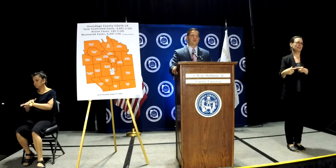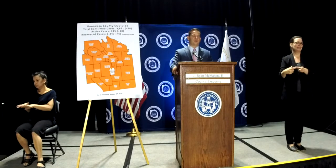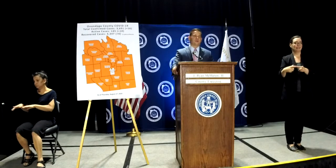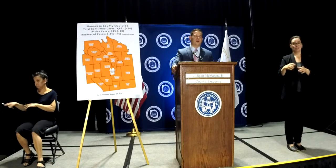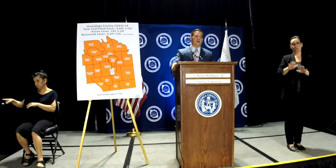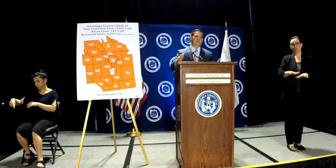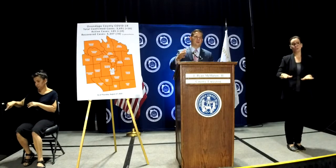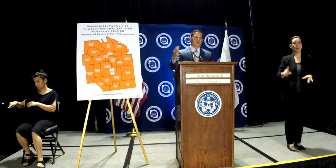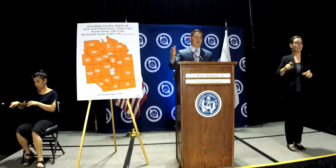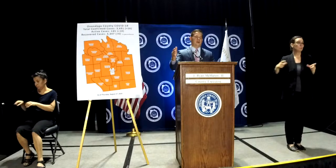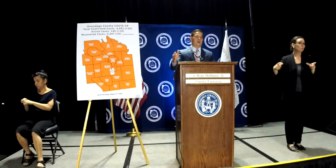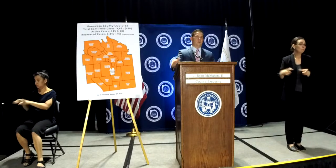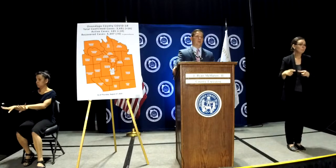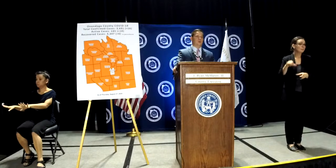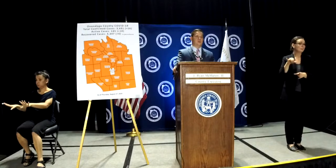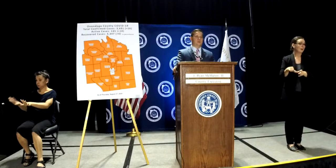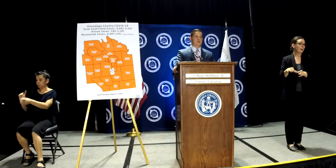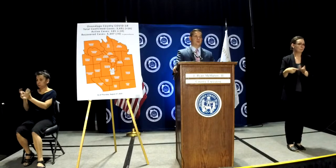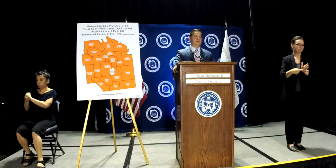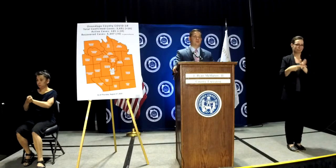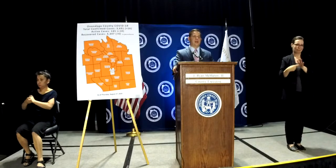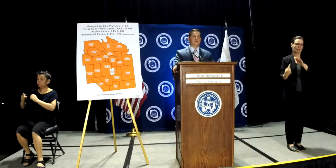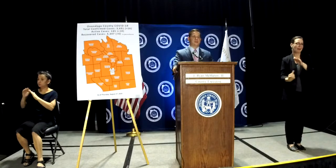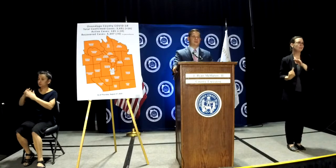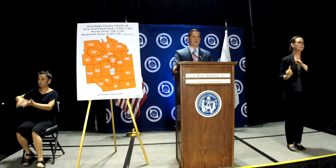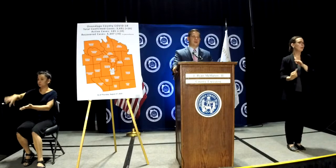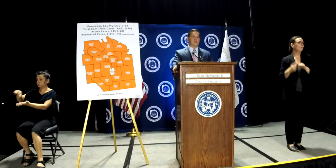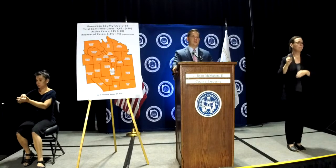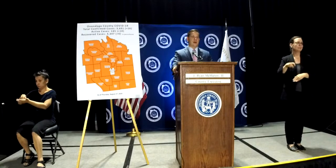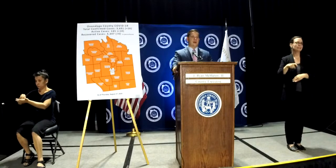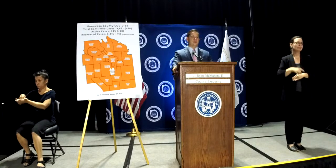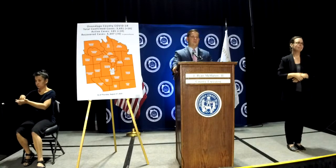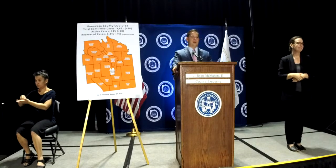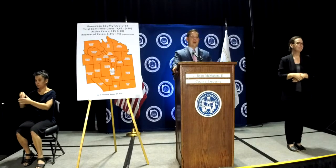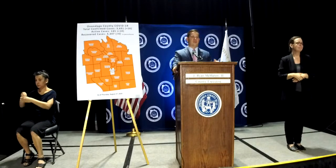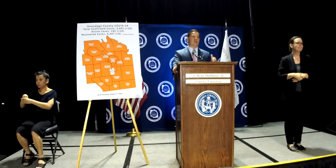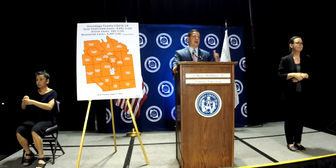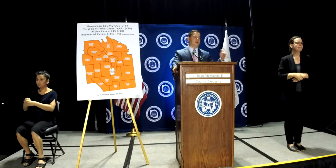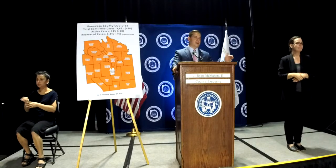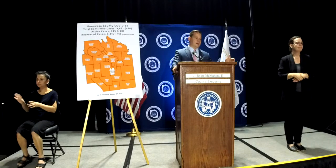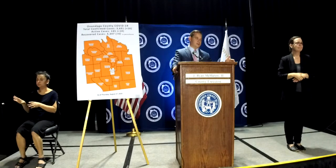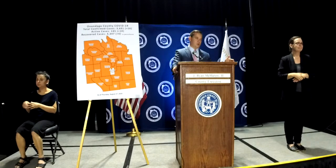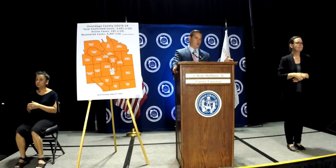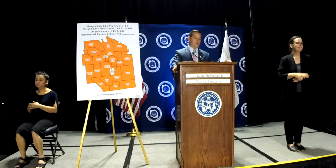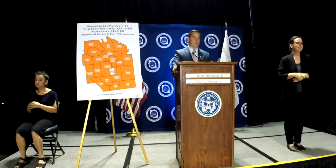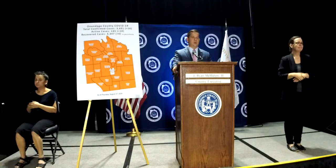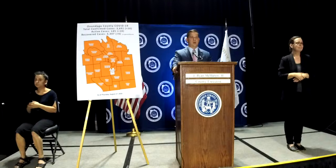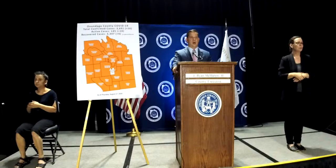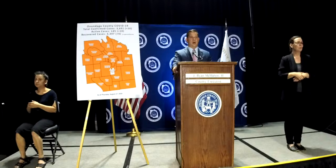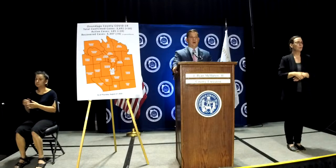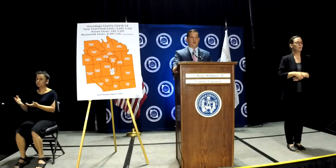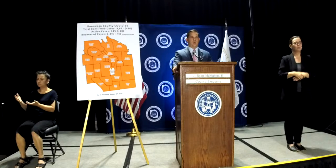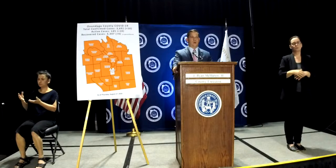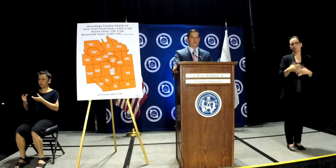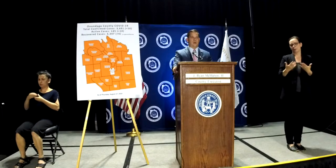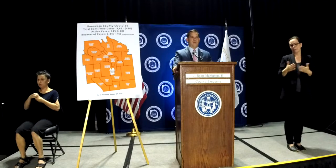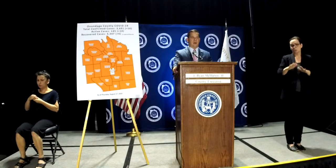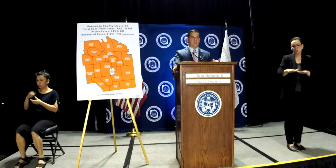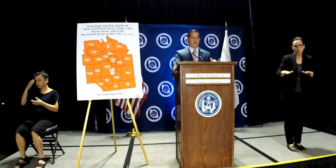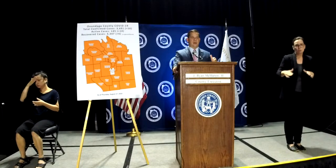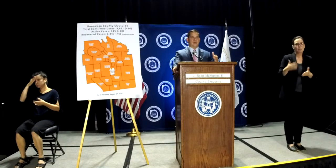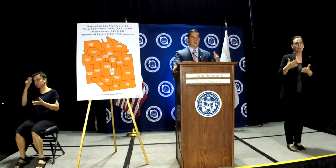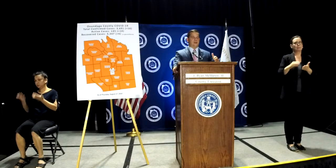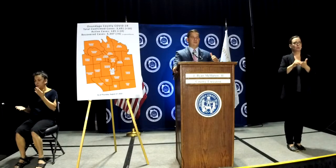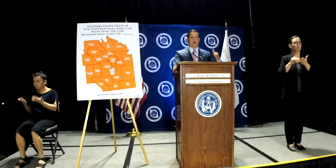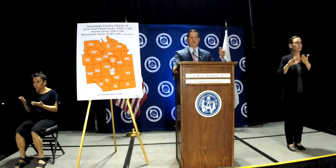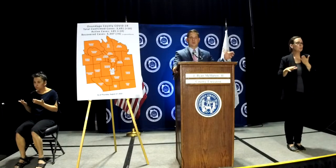Very difficult to isolate with those circumstances, so then you may have a child that gets COVID, or you have mom